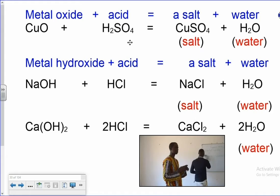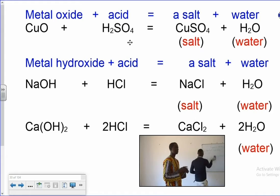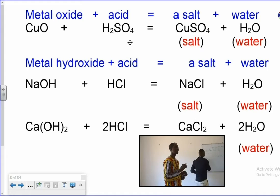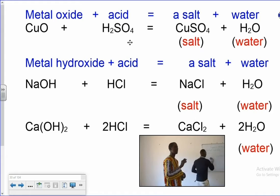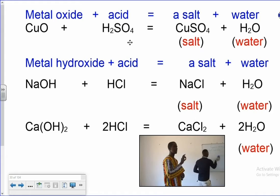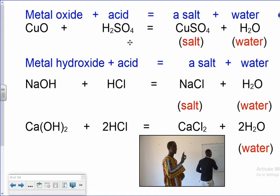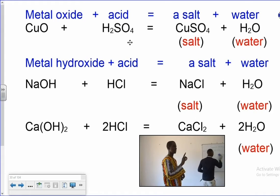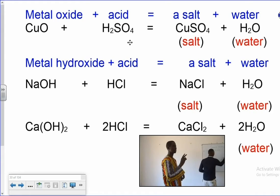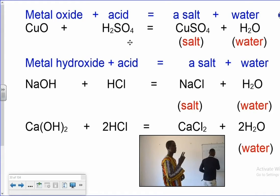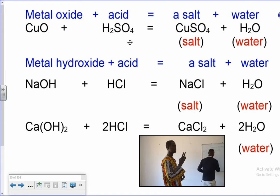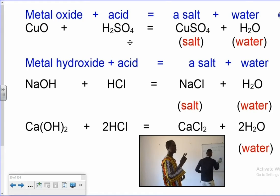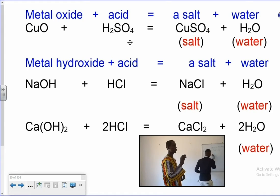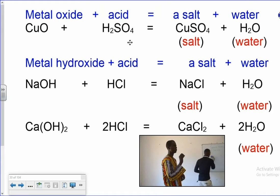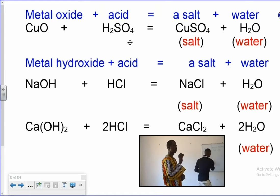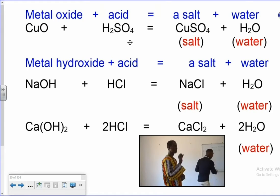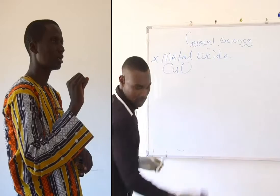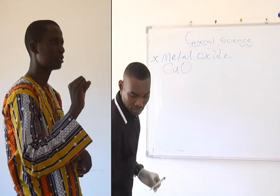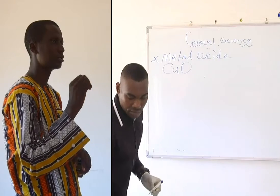oxide,